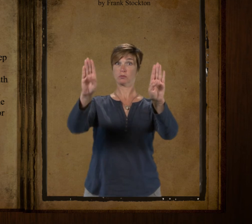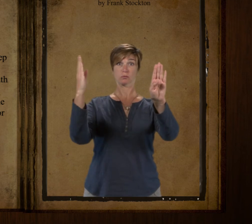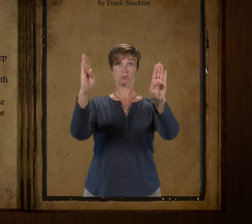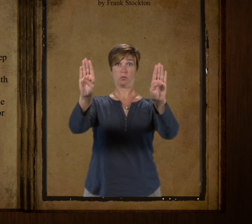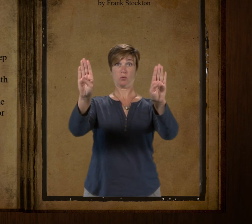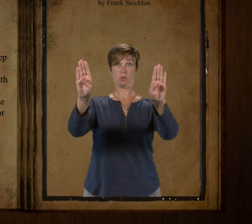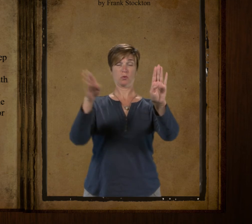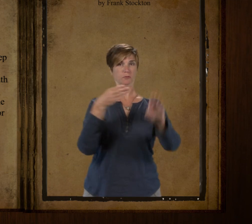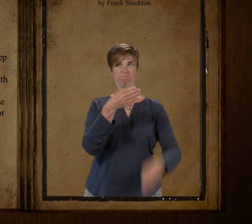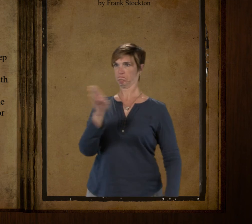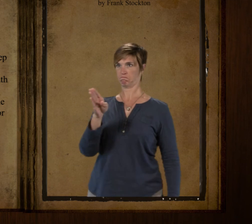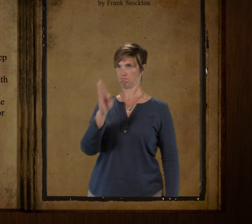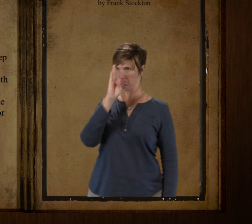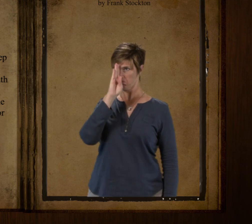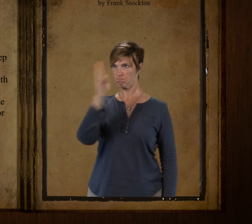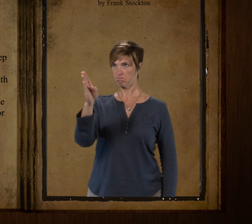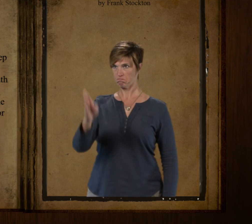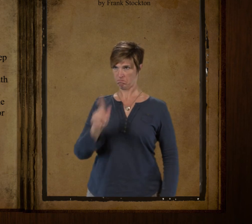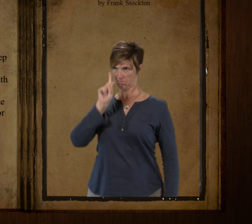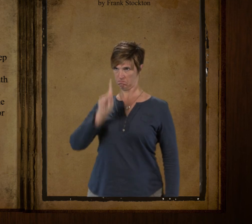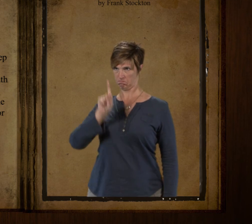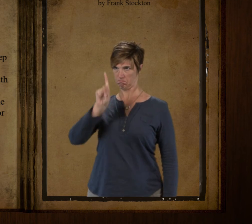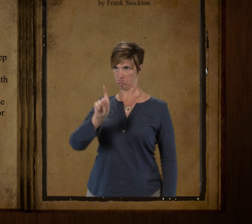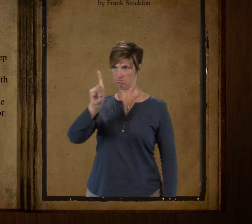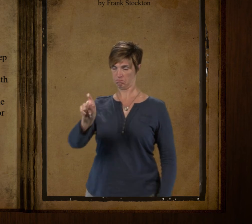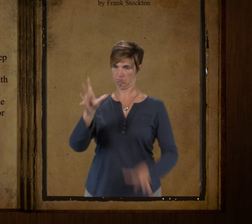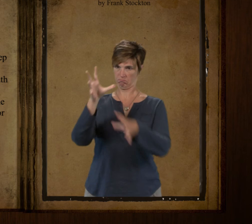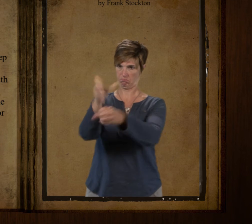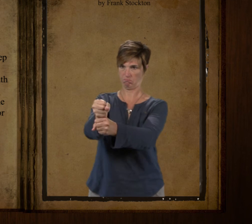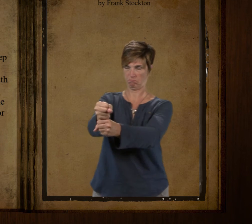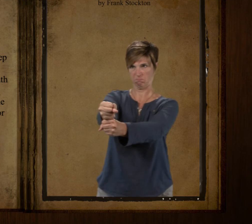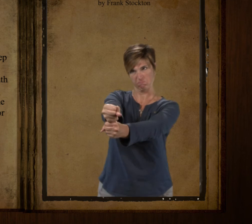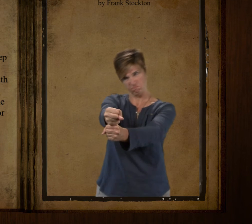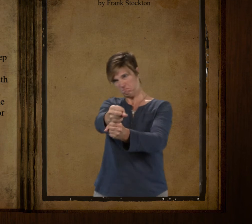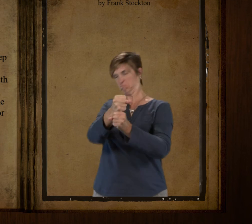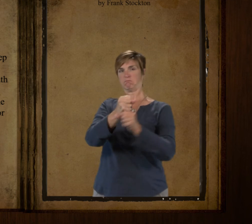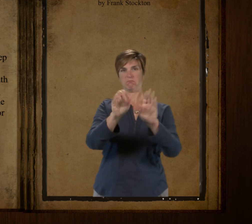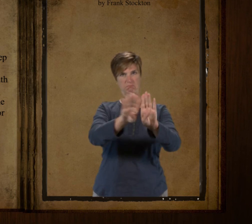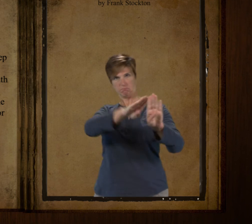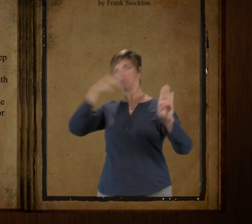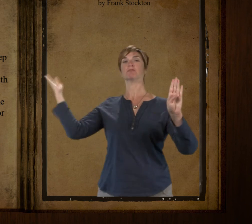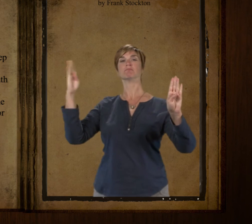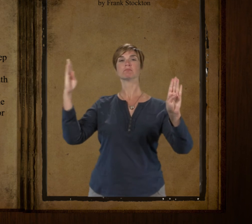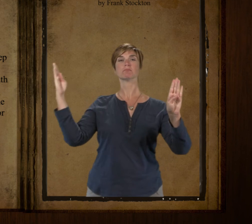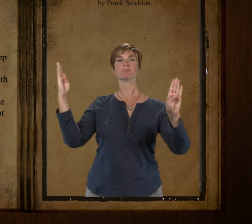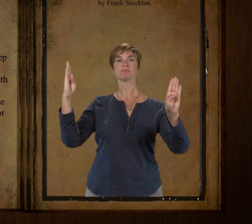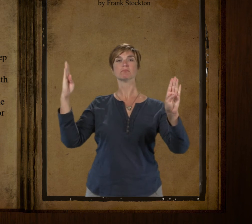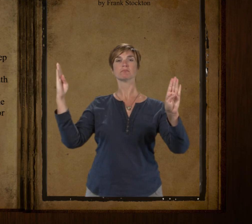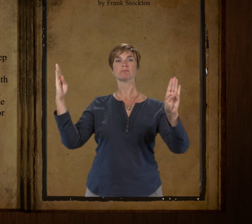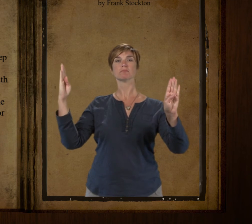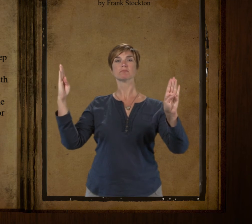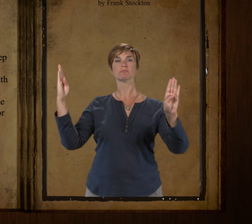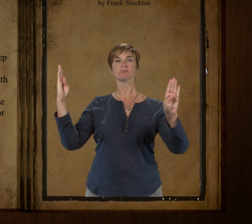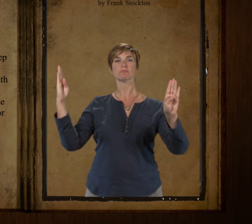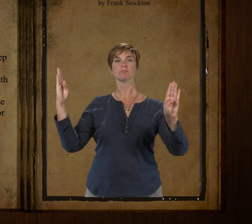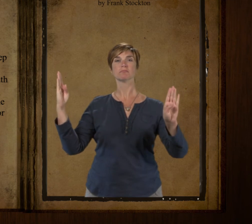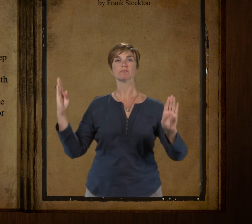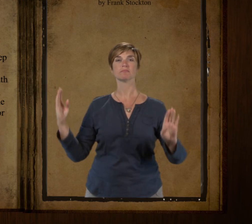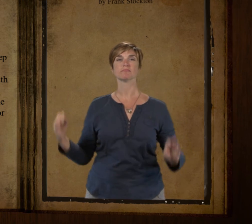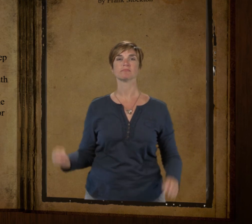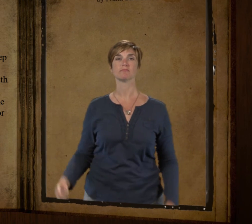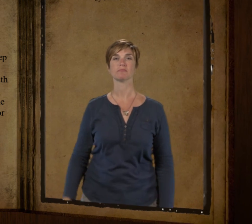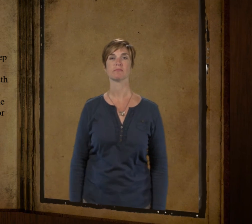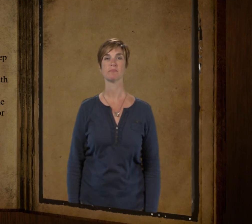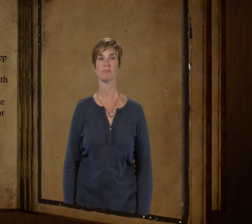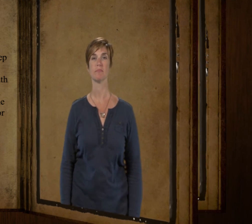immovably upon that man. Without the slightest hesitation, he went to the door on the right and opened it.